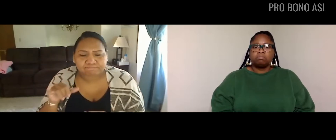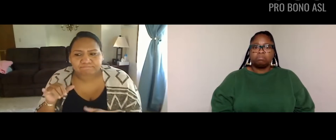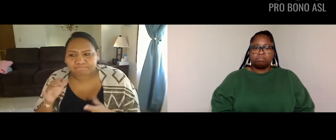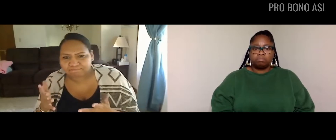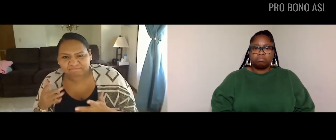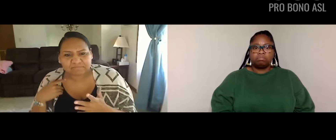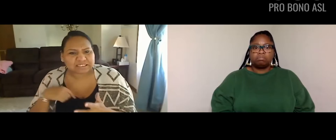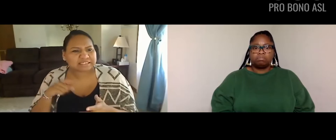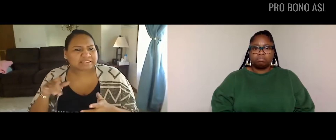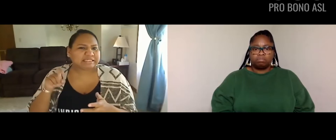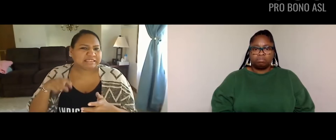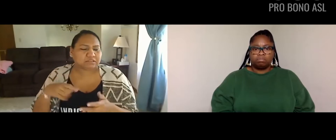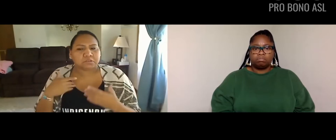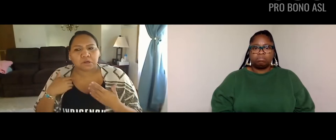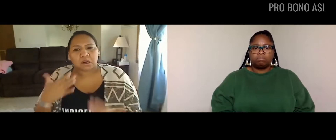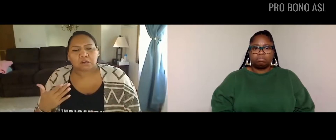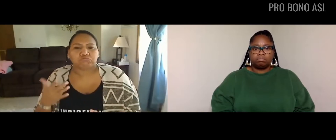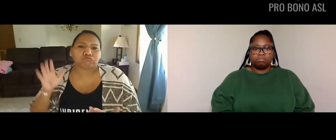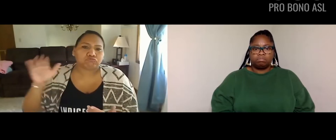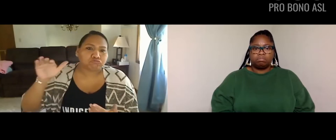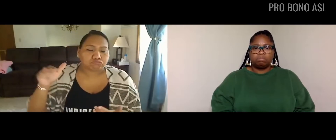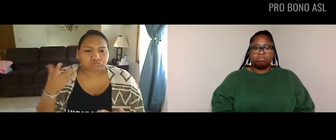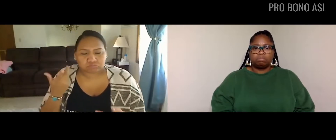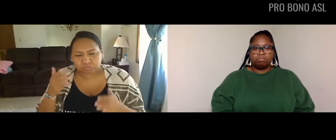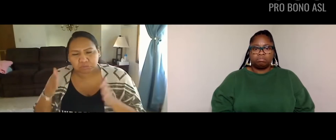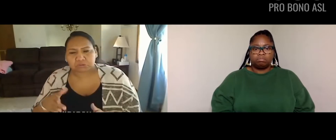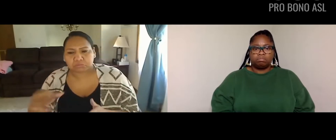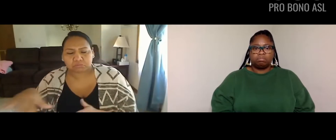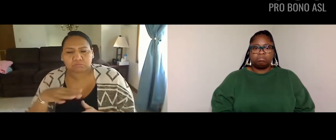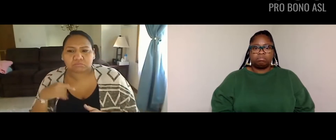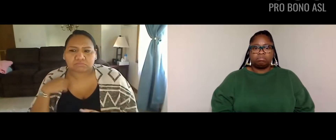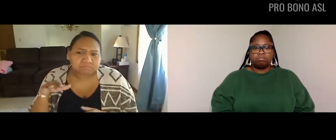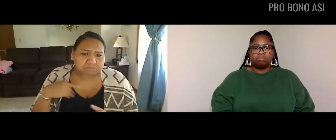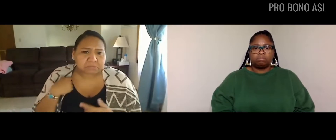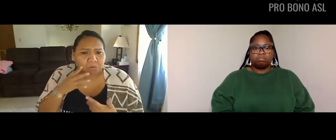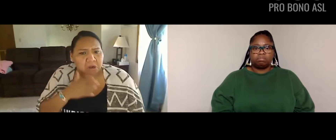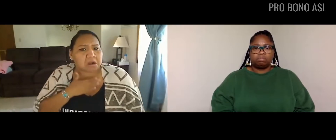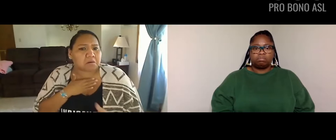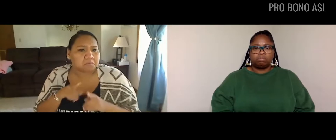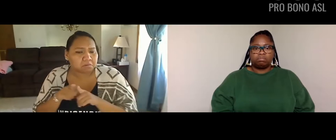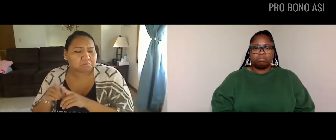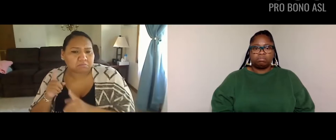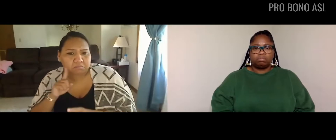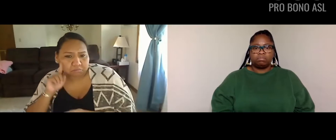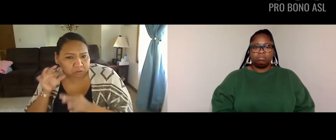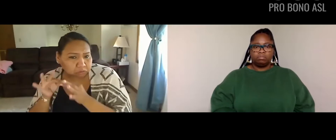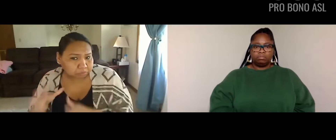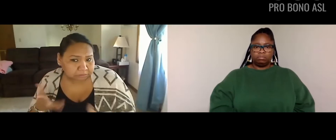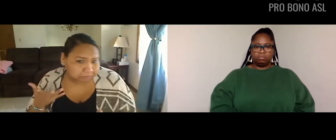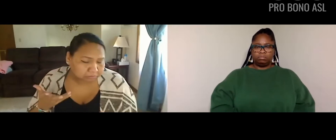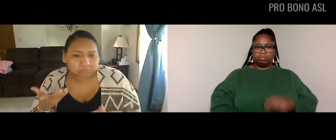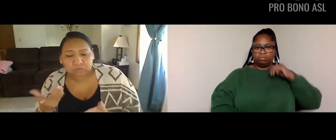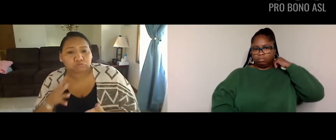I've noticed there was a couple of Black deaf interpreters, but really we need more Indigenous representation. So I